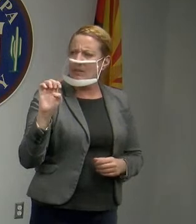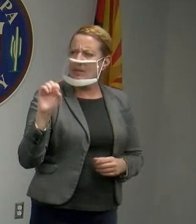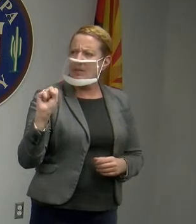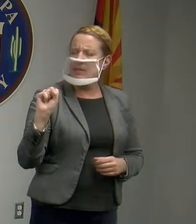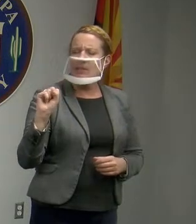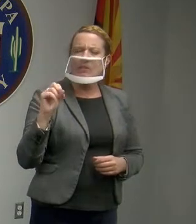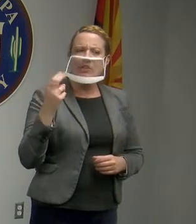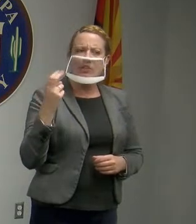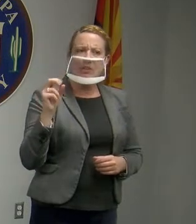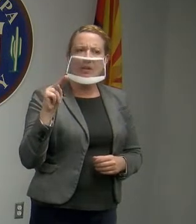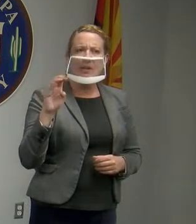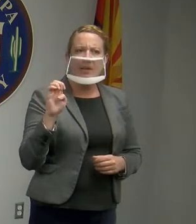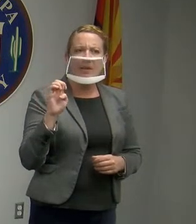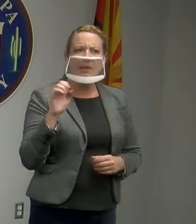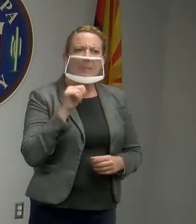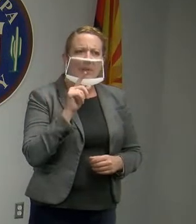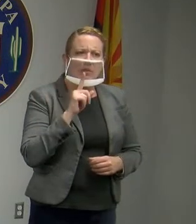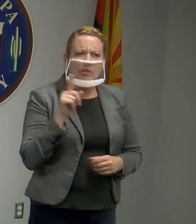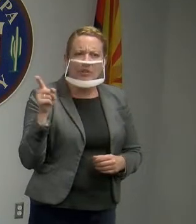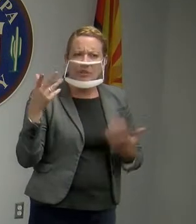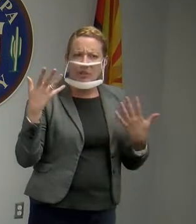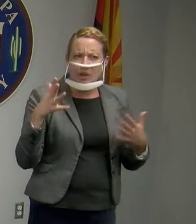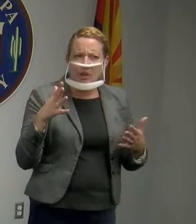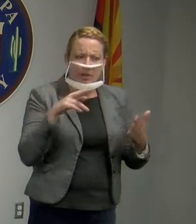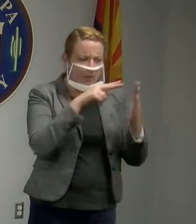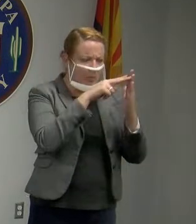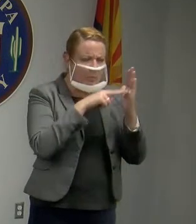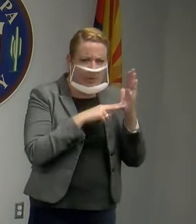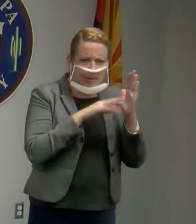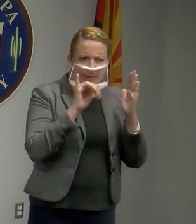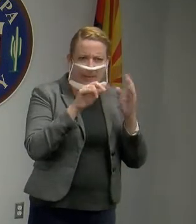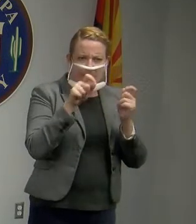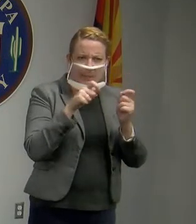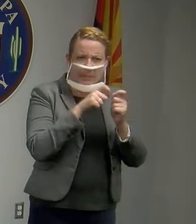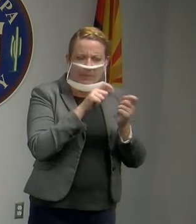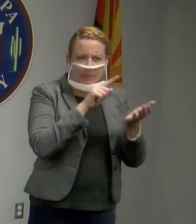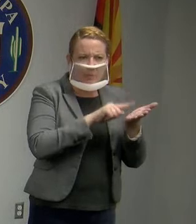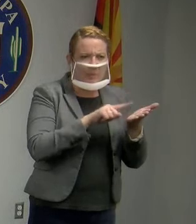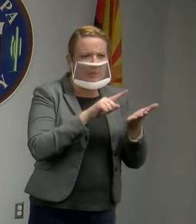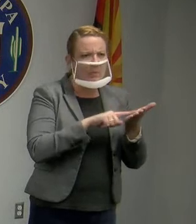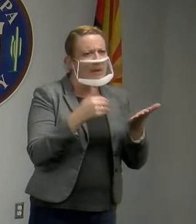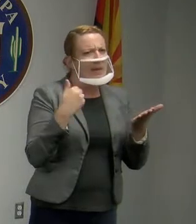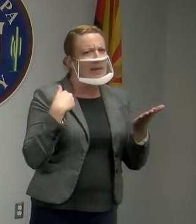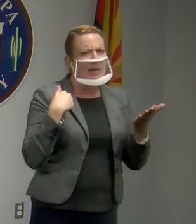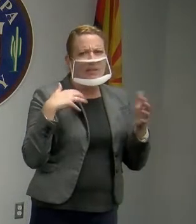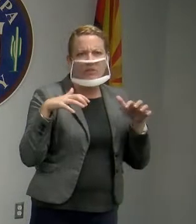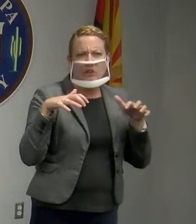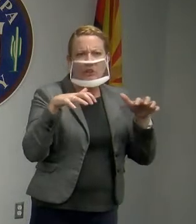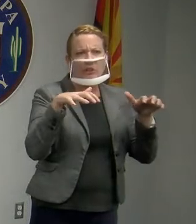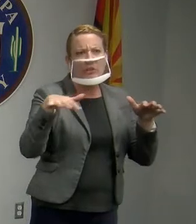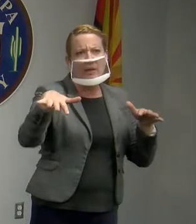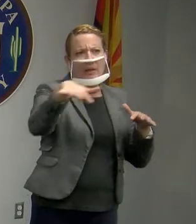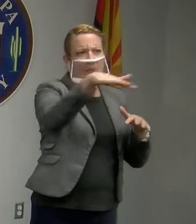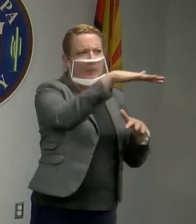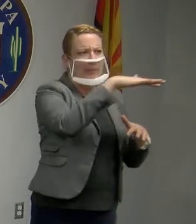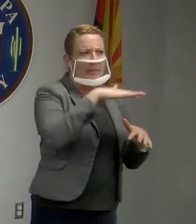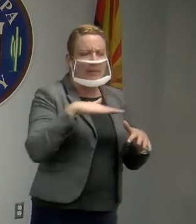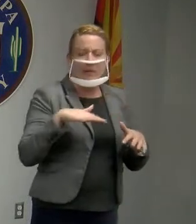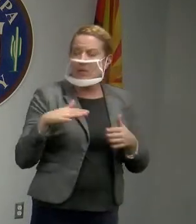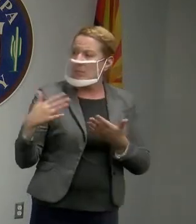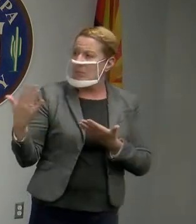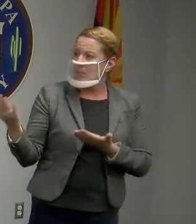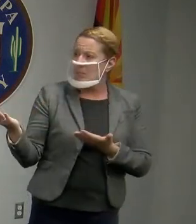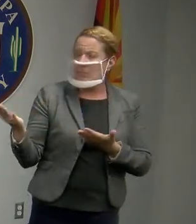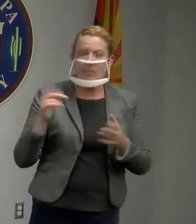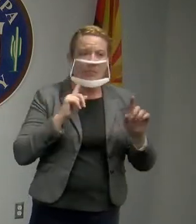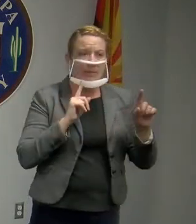look at this particular study. As I'm sure all of you know, there's plenty of studies out there, and it's very difficult to consume all of them, but Dr. Sonnenschein